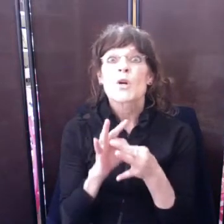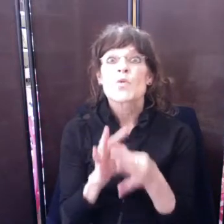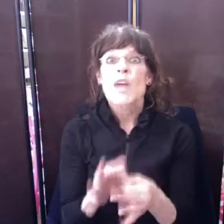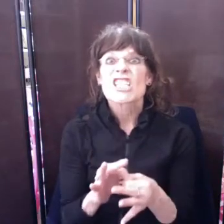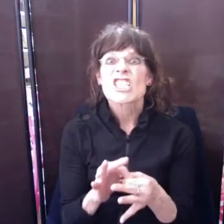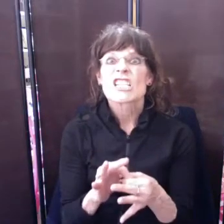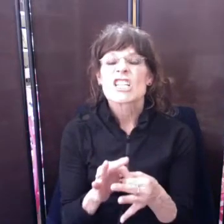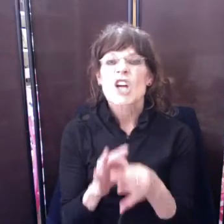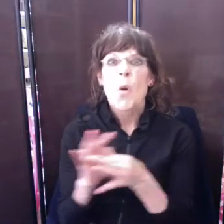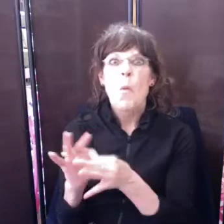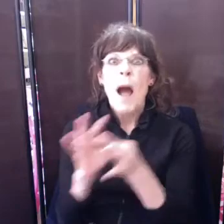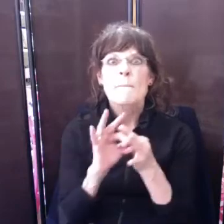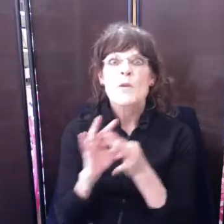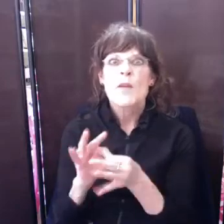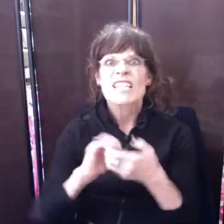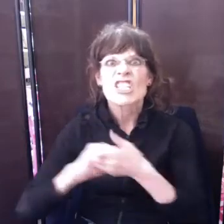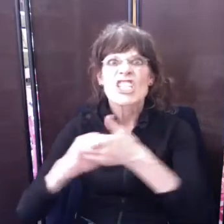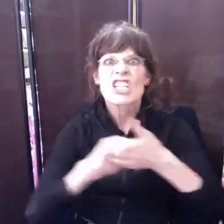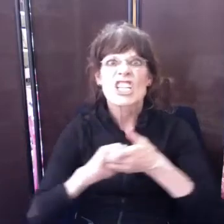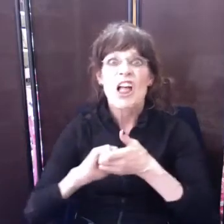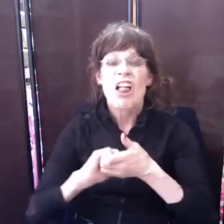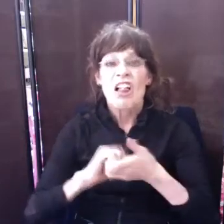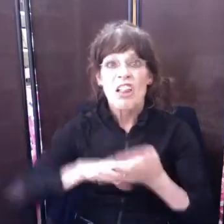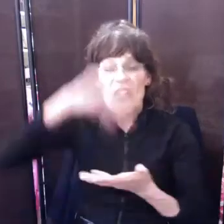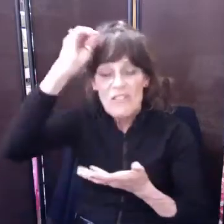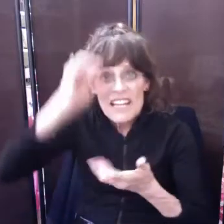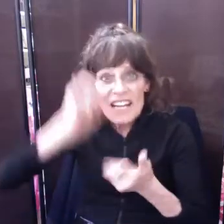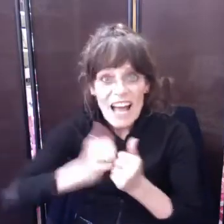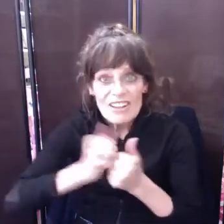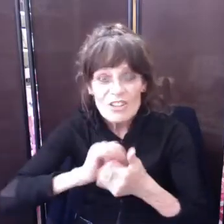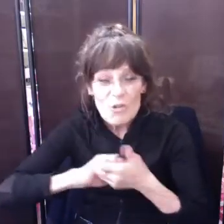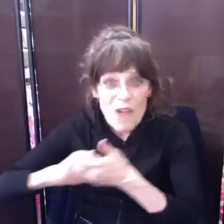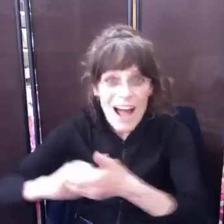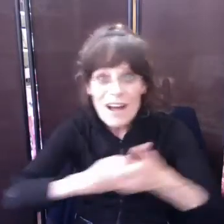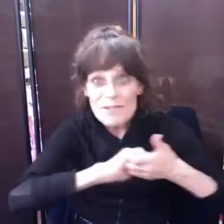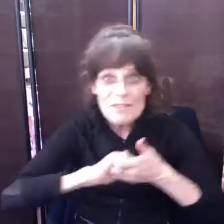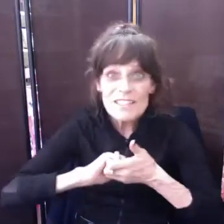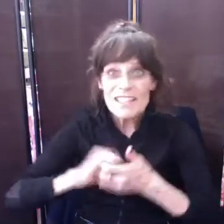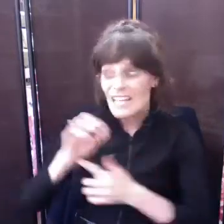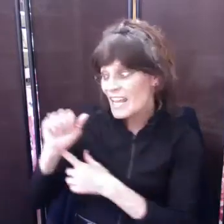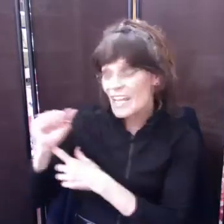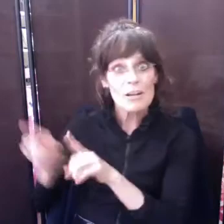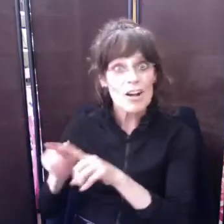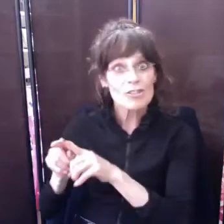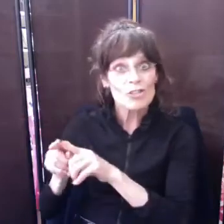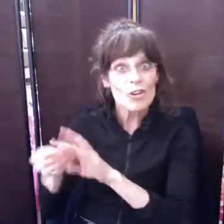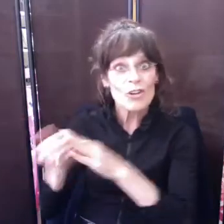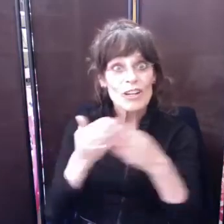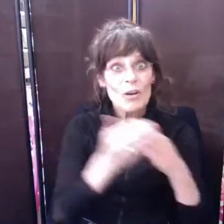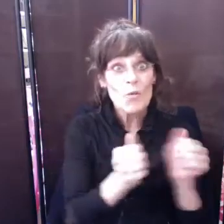Cooperation. Learning how to cooperate, not only in Alcoholics Anonymous, but in the community, with your family, with your employer.